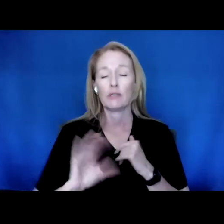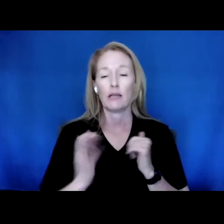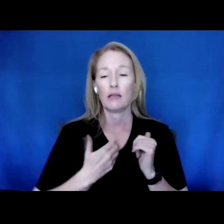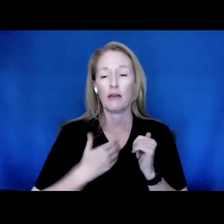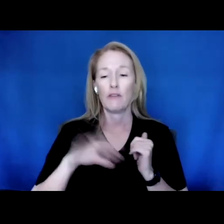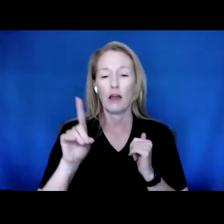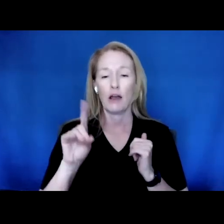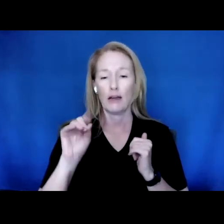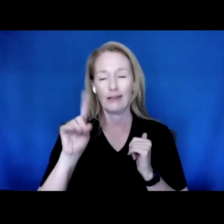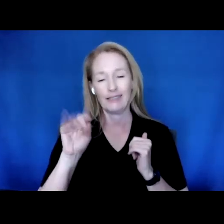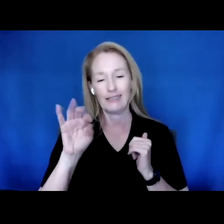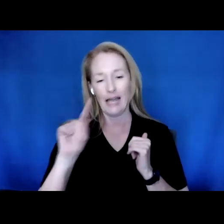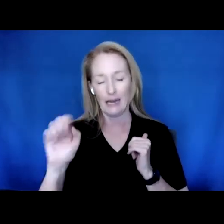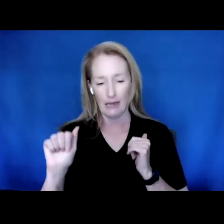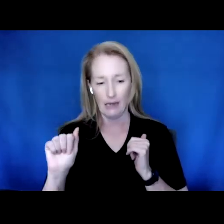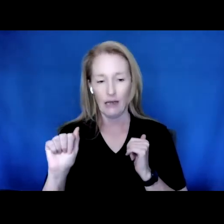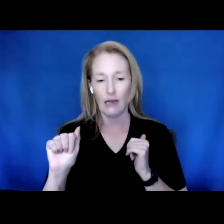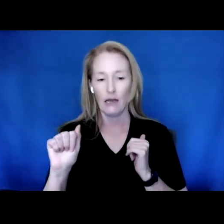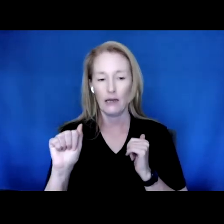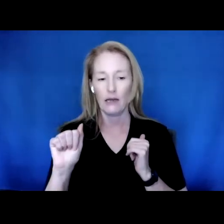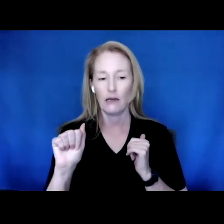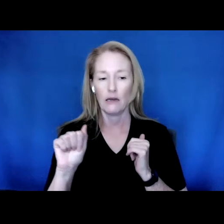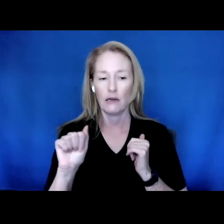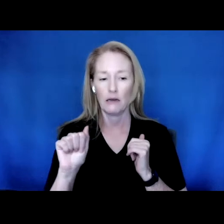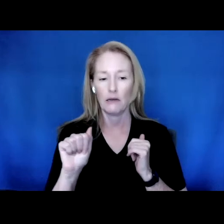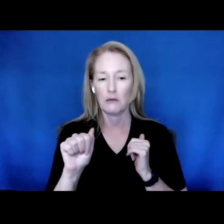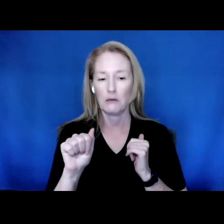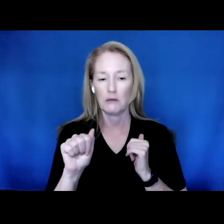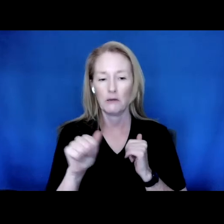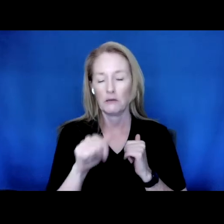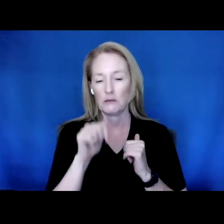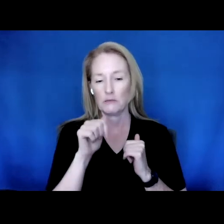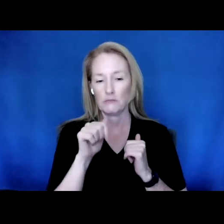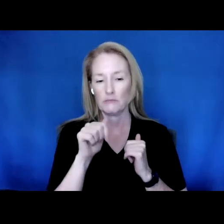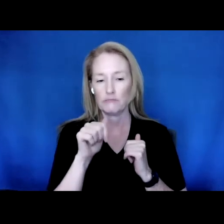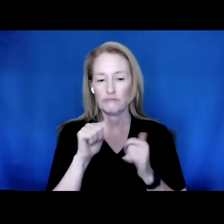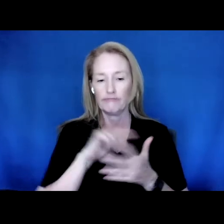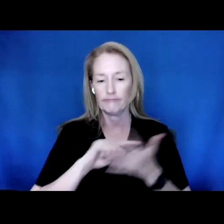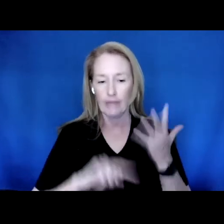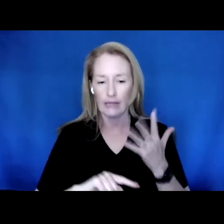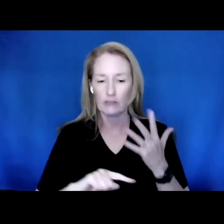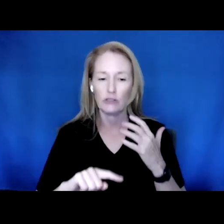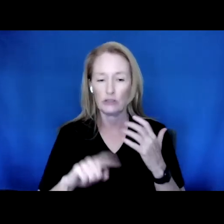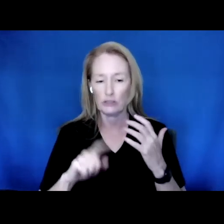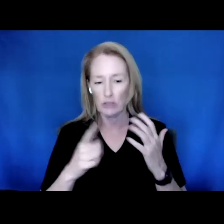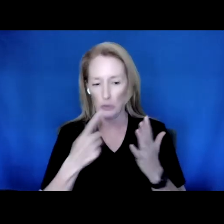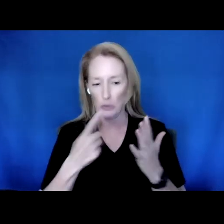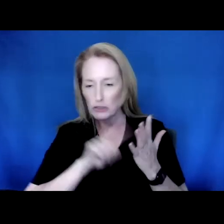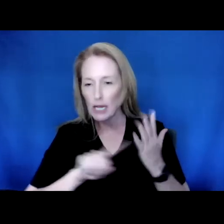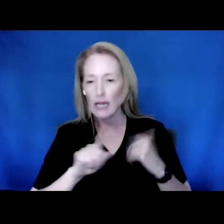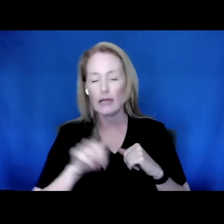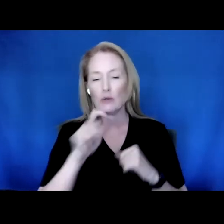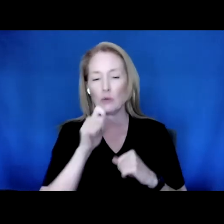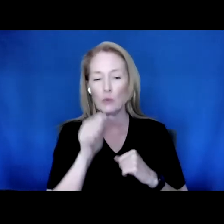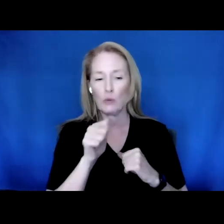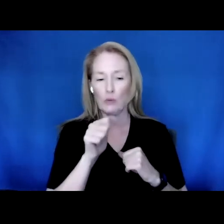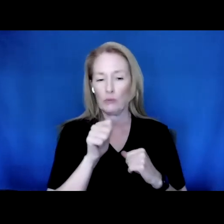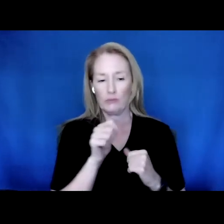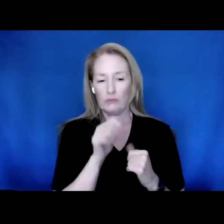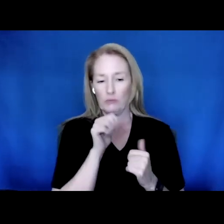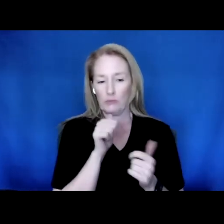at was missing, so we didn't need to impute any of the data. As for the